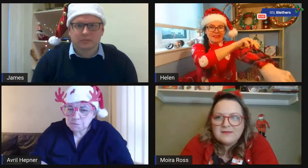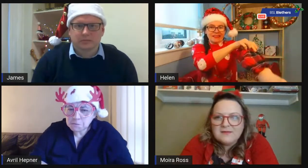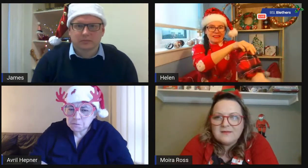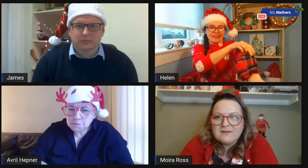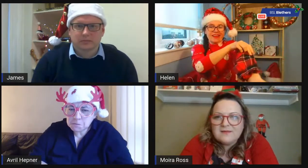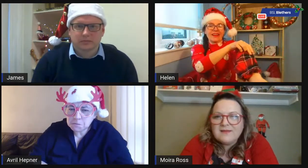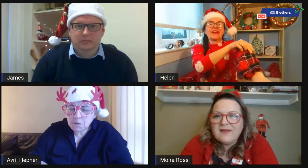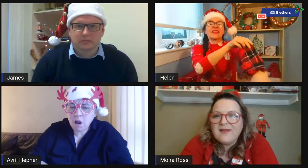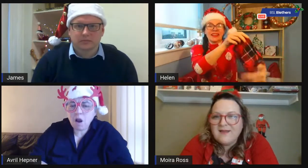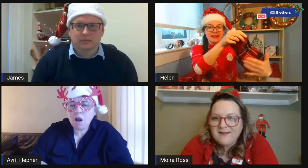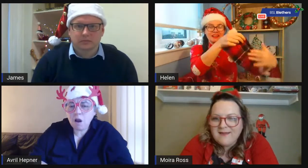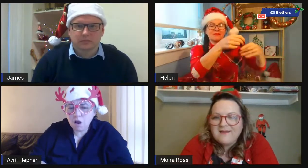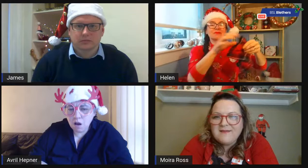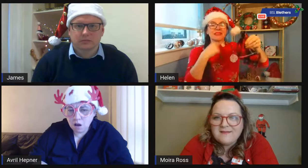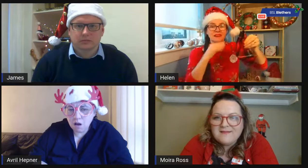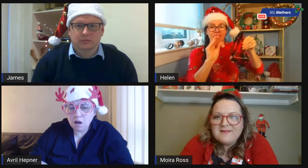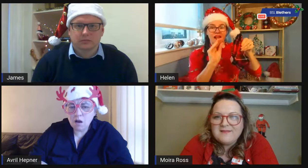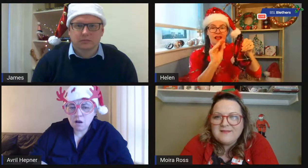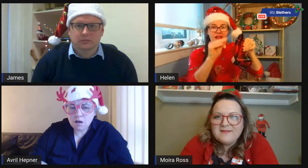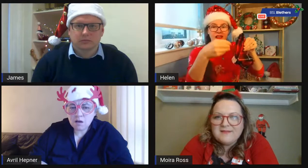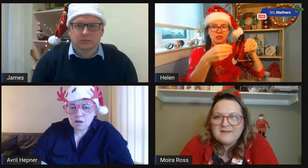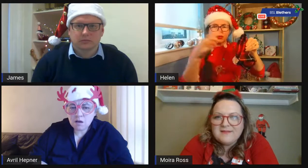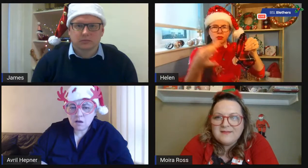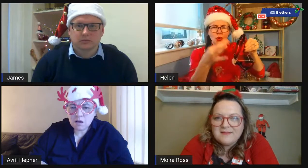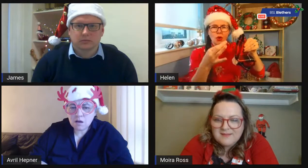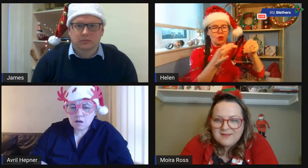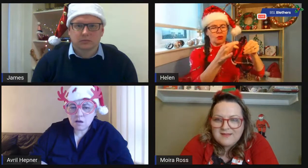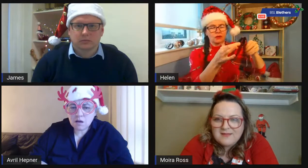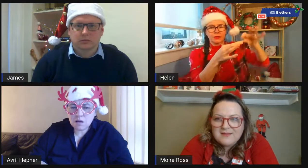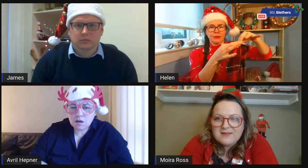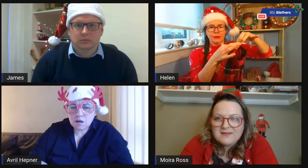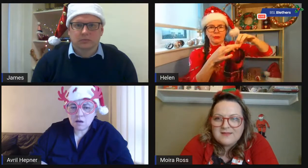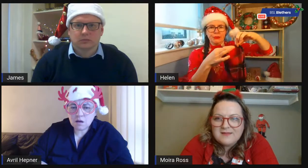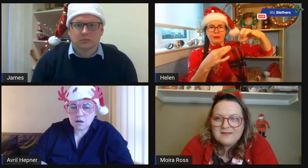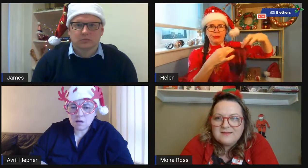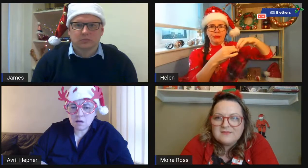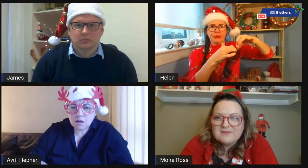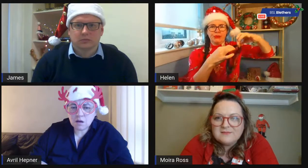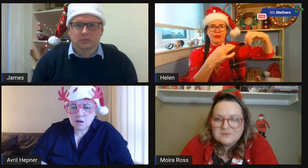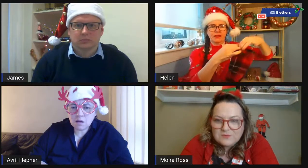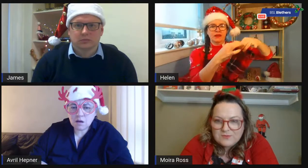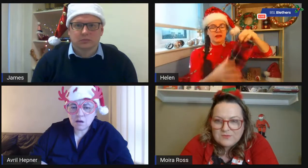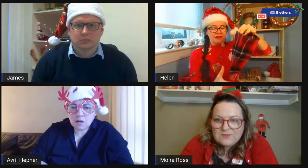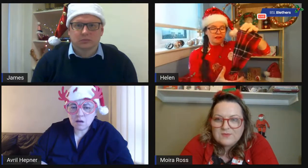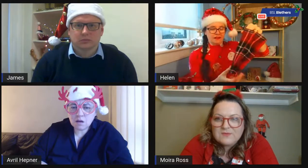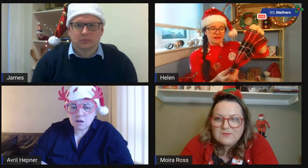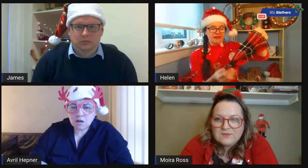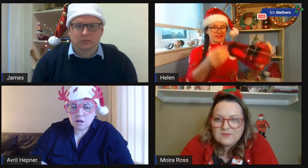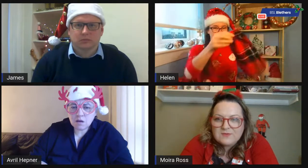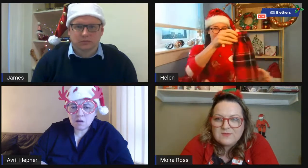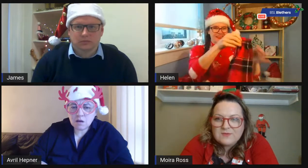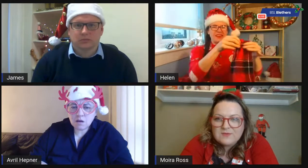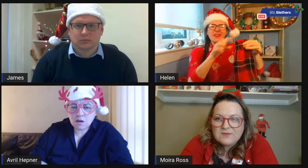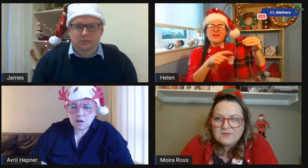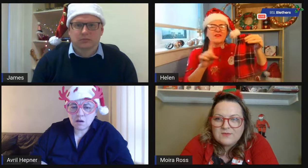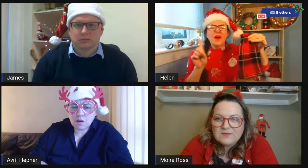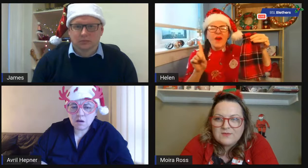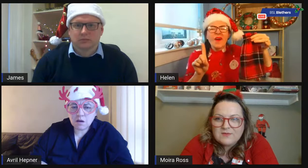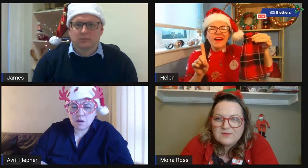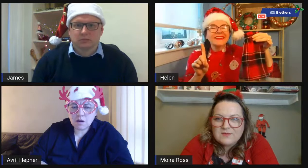Yep, there you go. That's how it would have sat on the dress. So as I said before, to make it neat, just take up the hem on